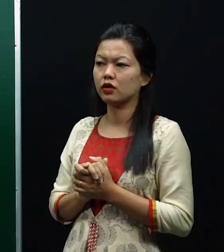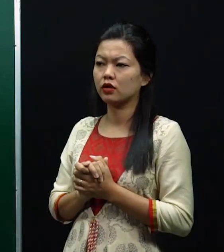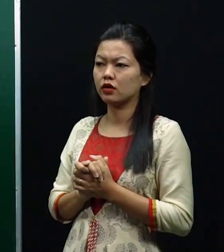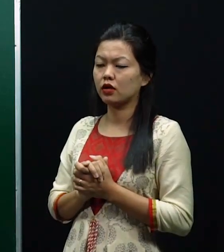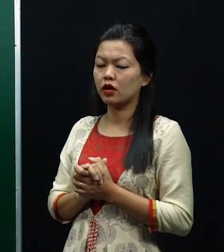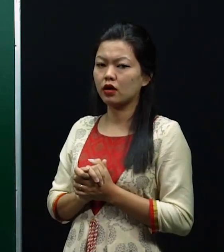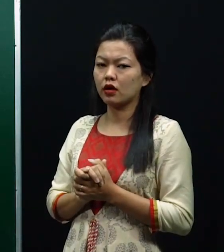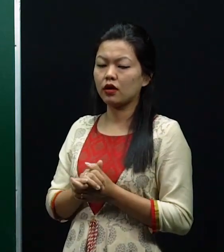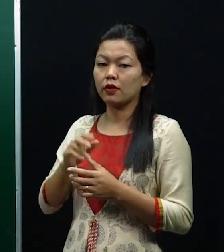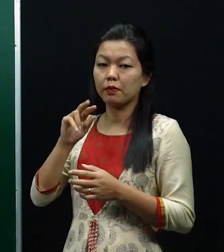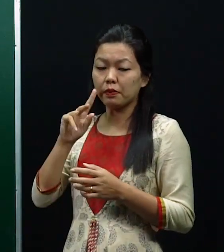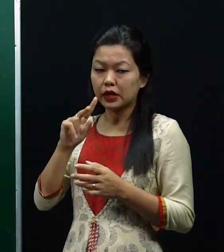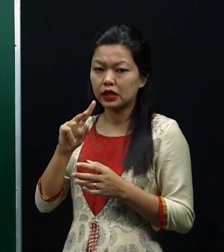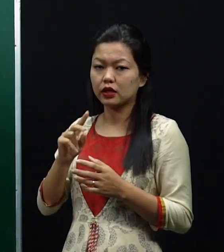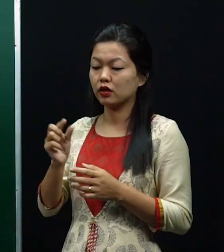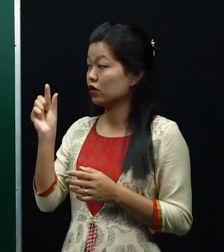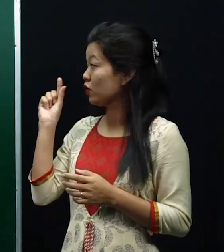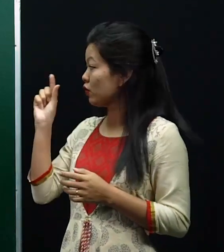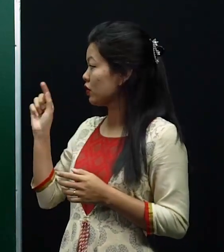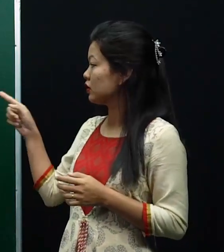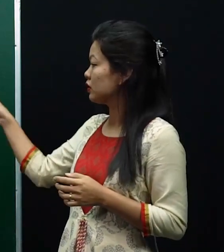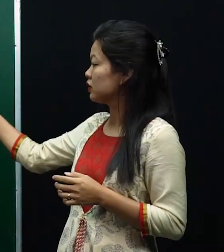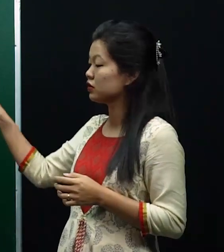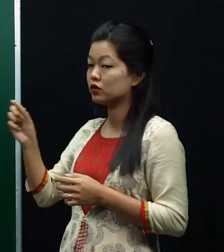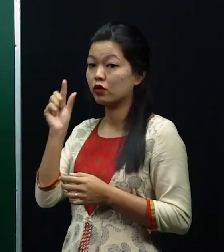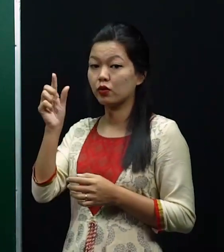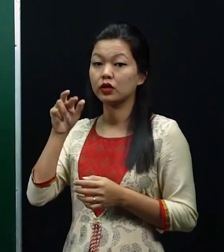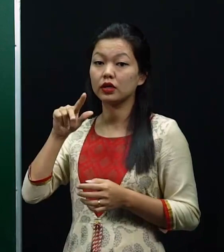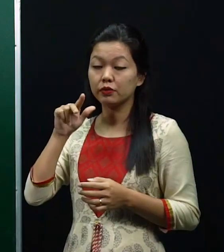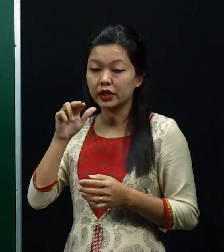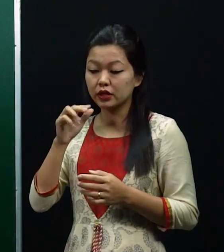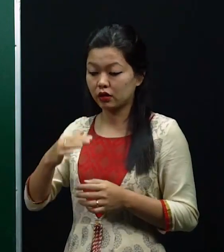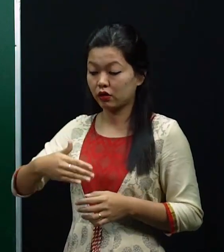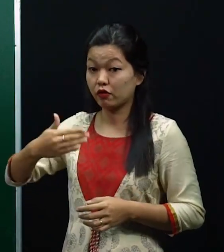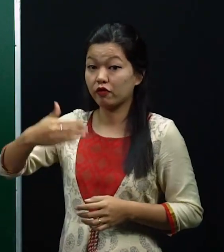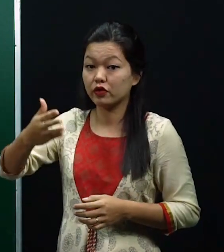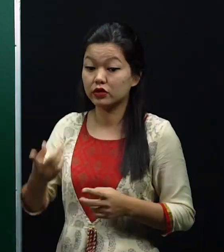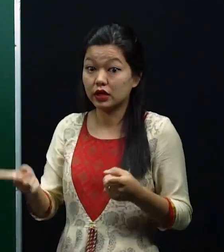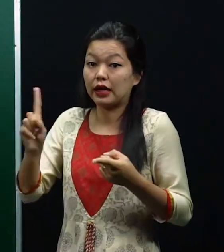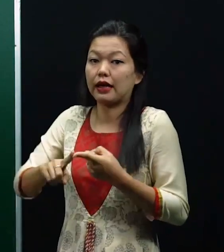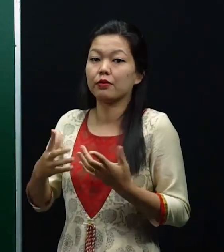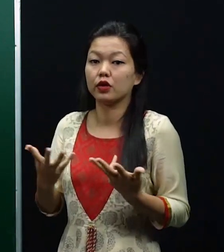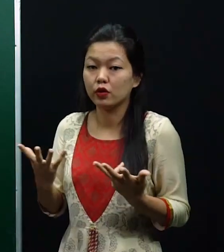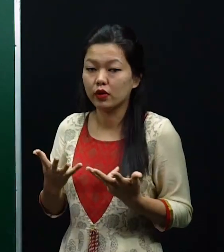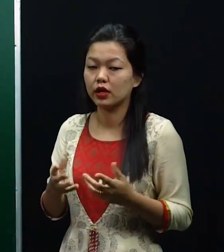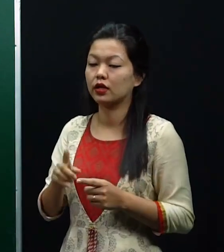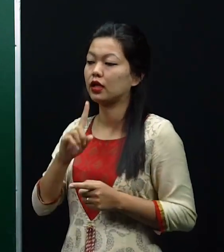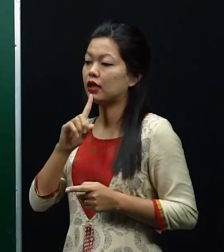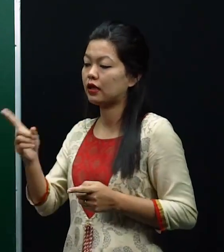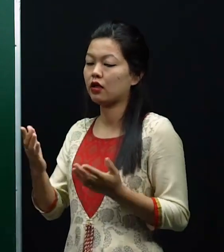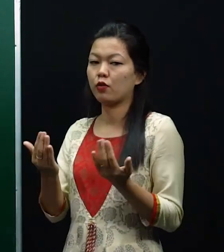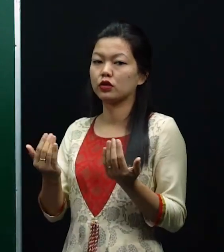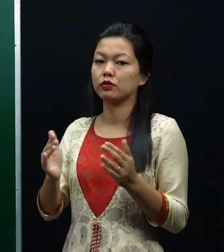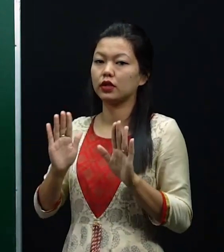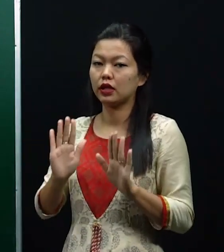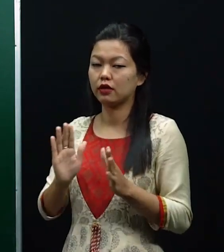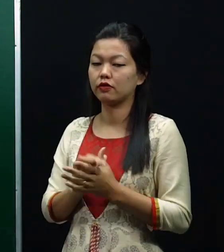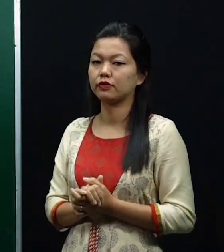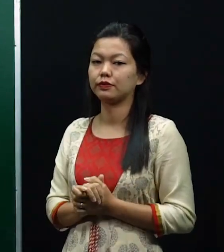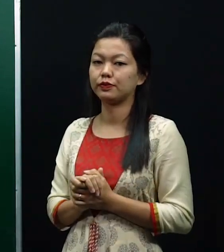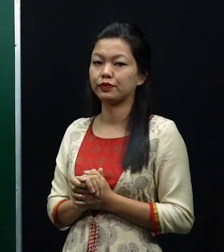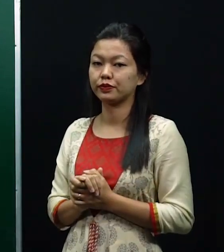be explaining those words repeatedly because you can find it in your textbooks. And the first word that I would like to explain